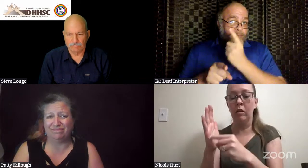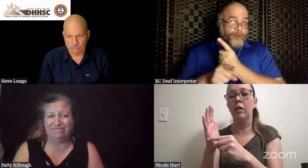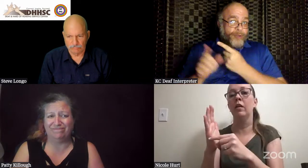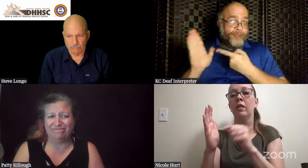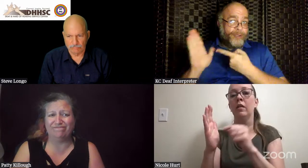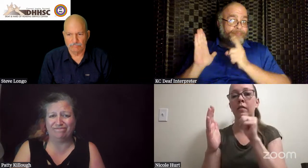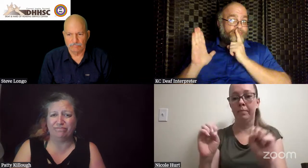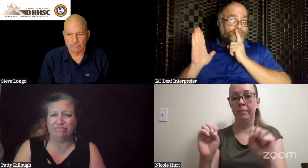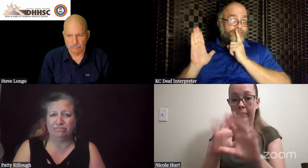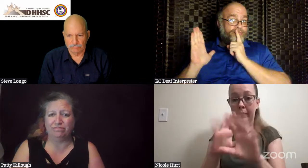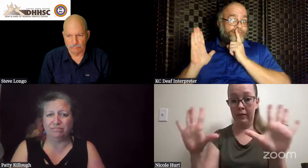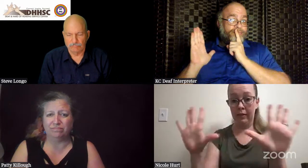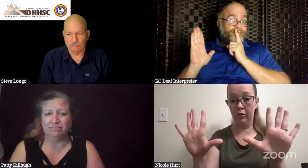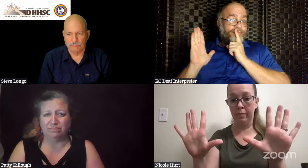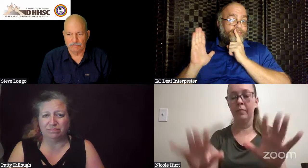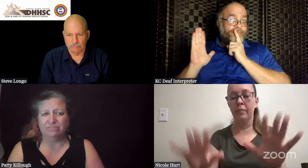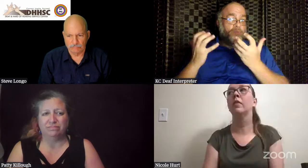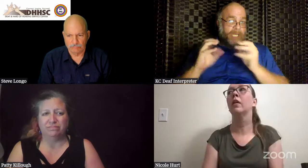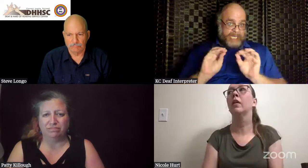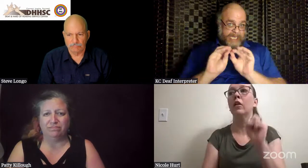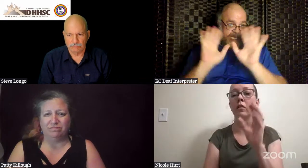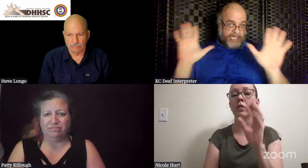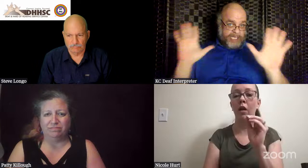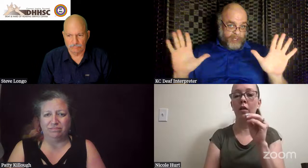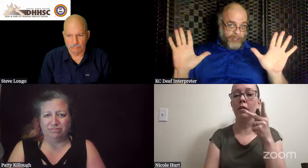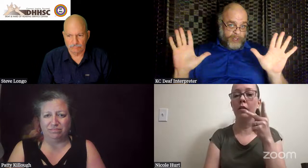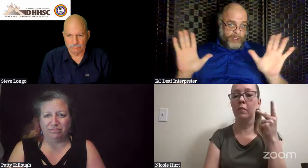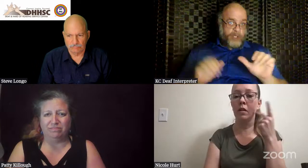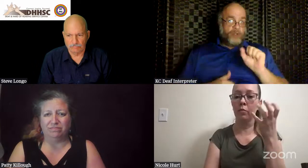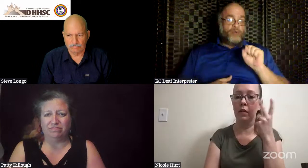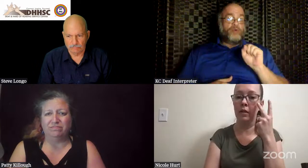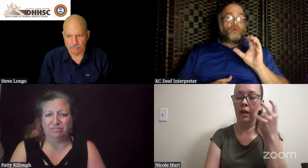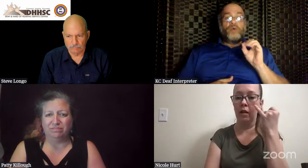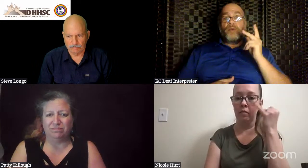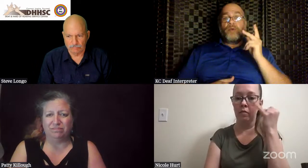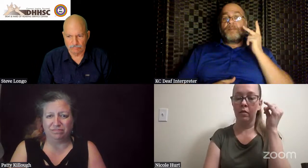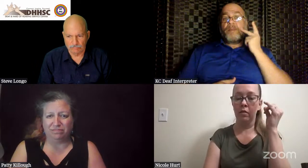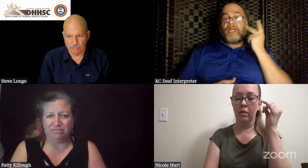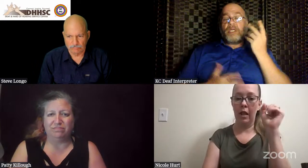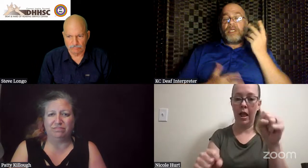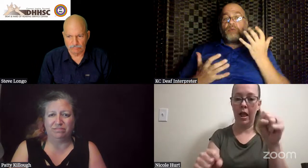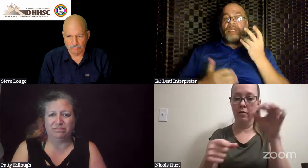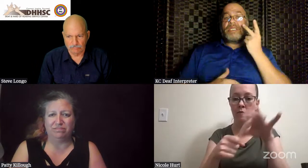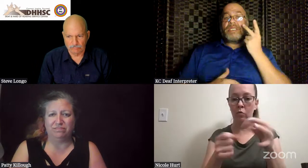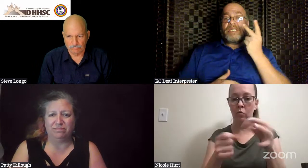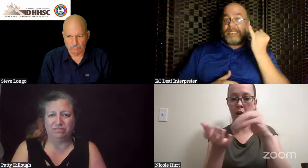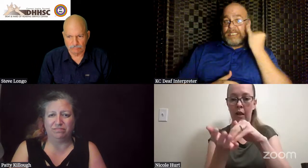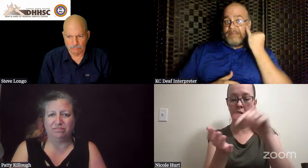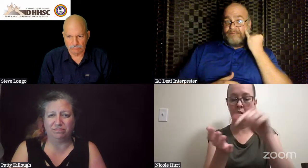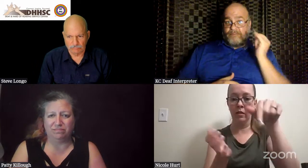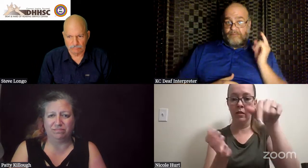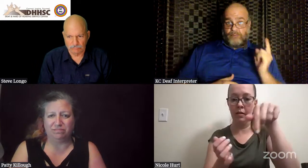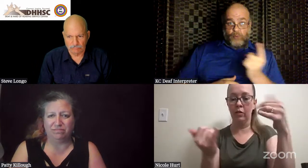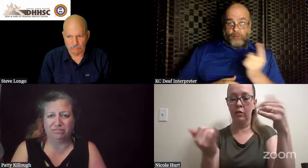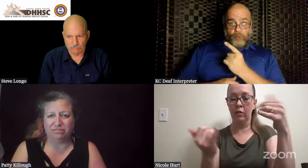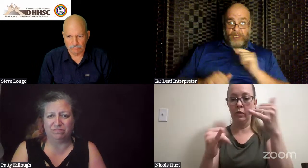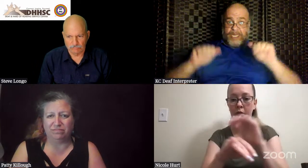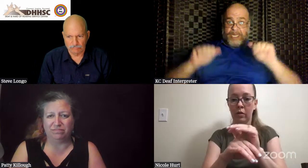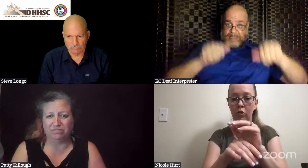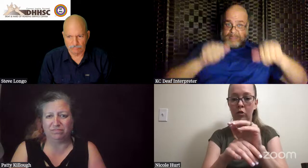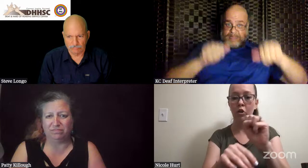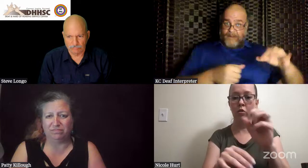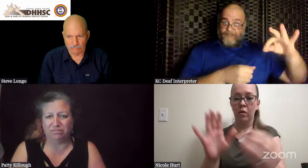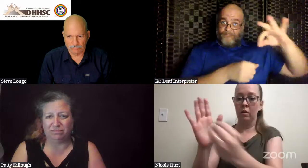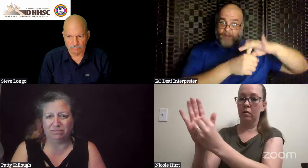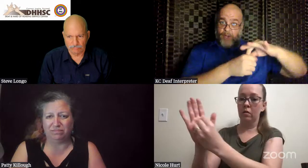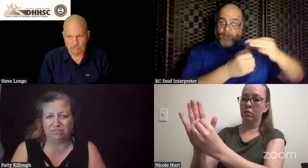that information in the minutes appropriately. So we did do the vote. It's just not in the minutes. So Patty, do you want